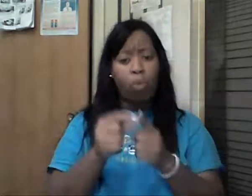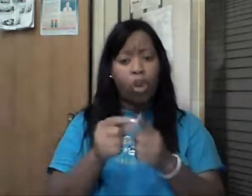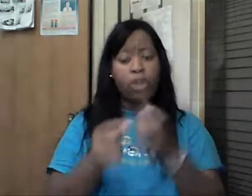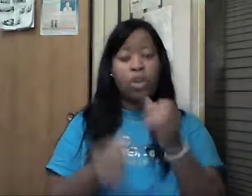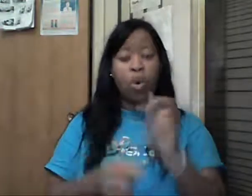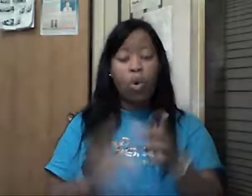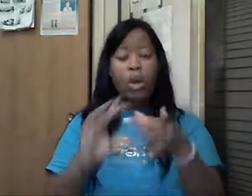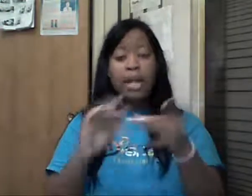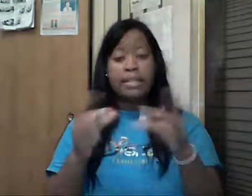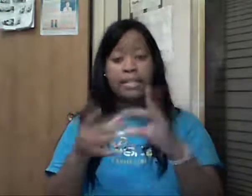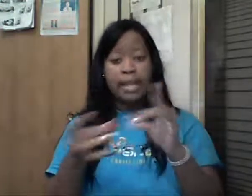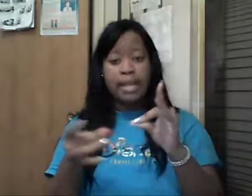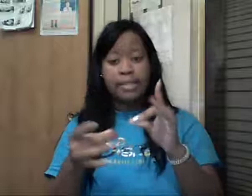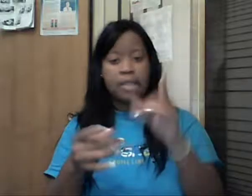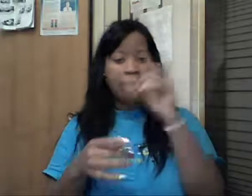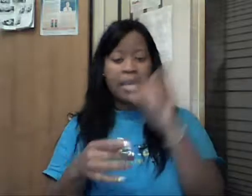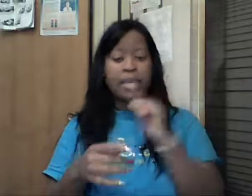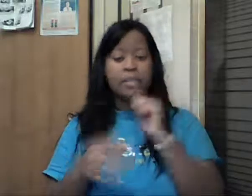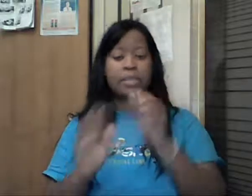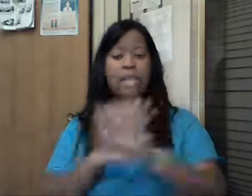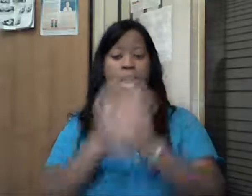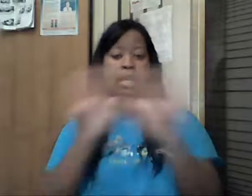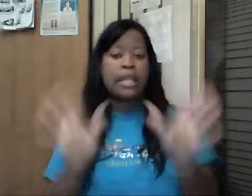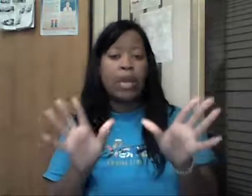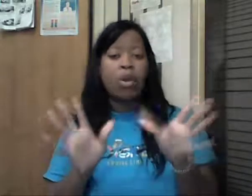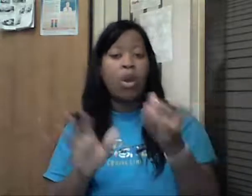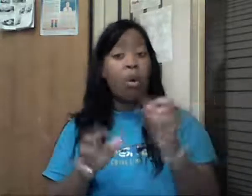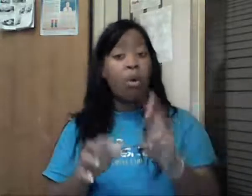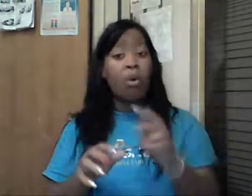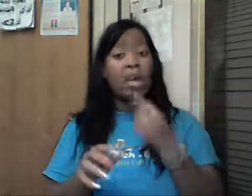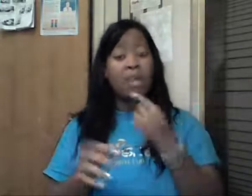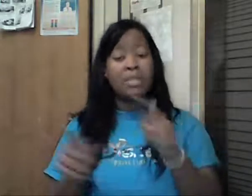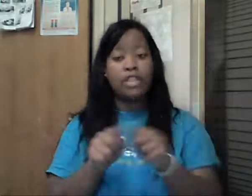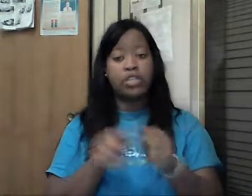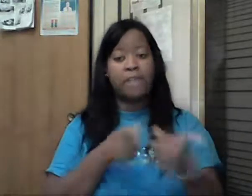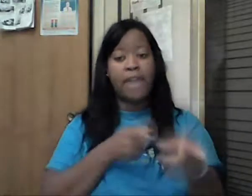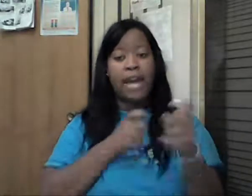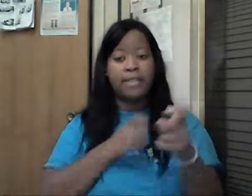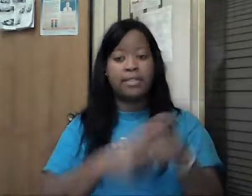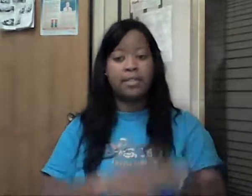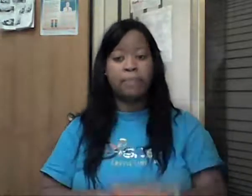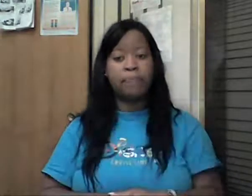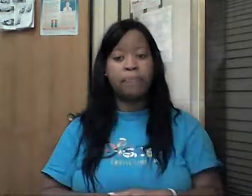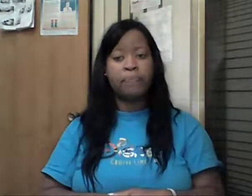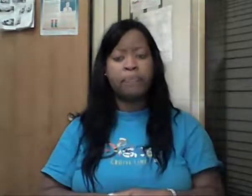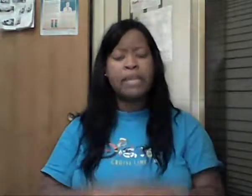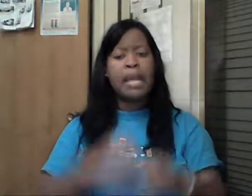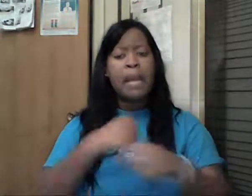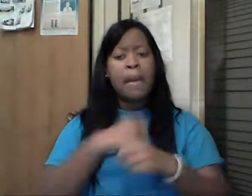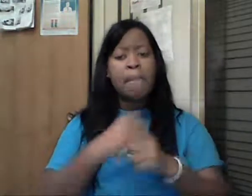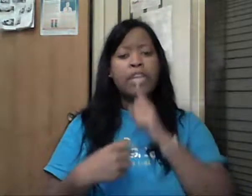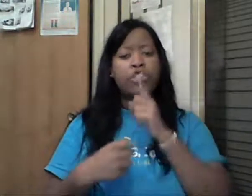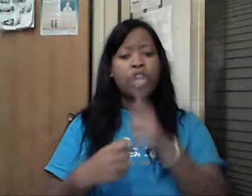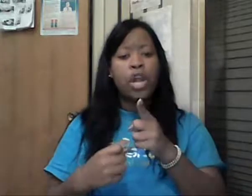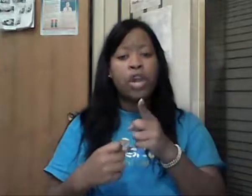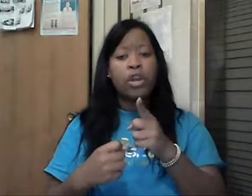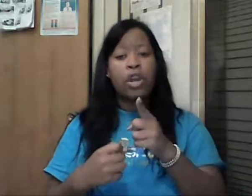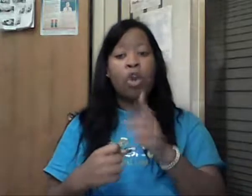word or a sentence because it was not clear or it was said too fast. Make sure when